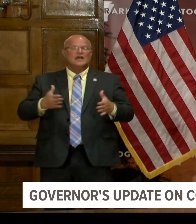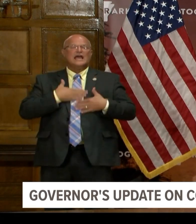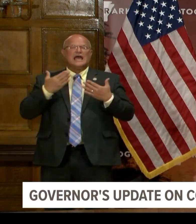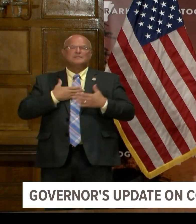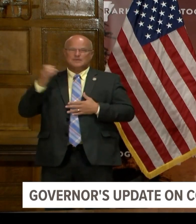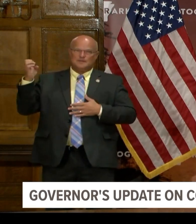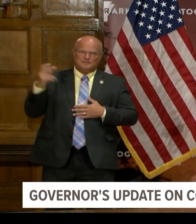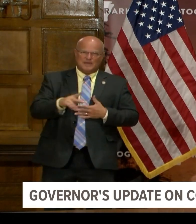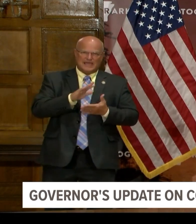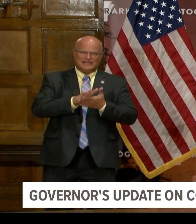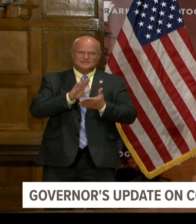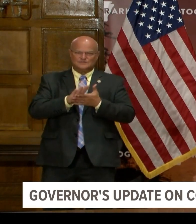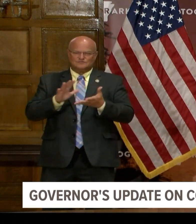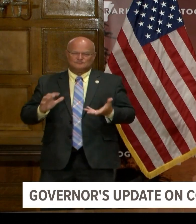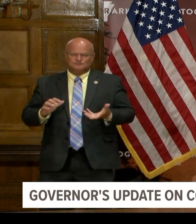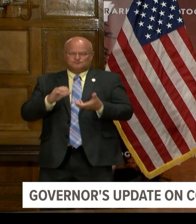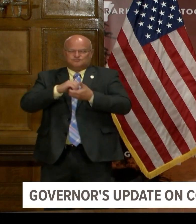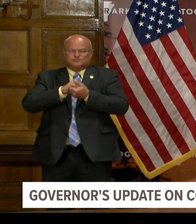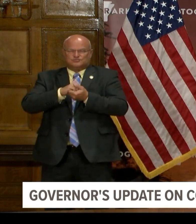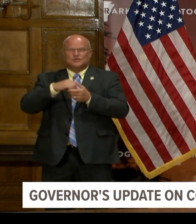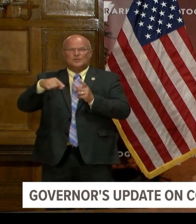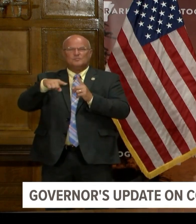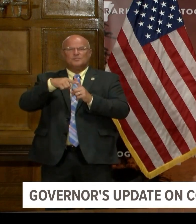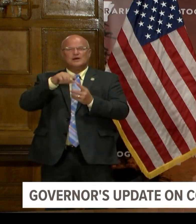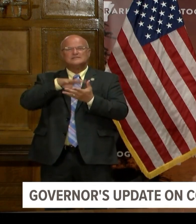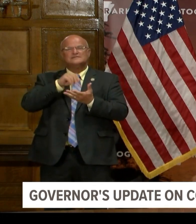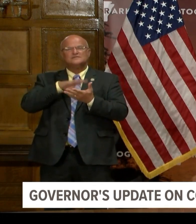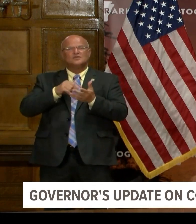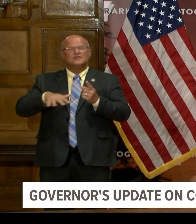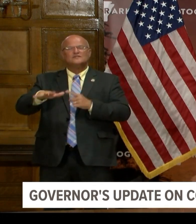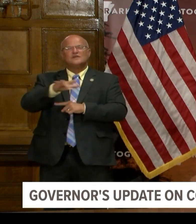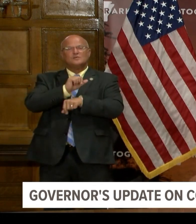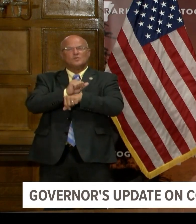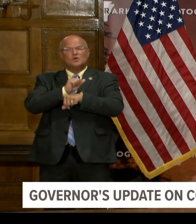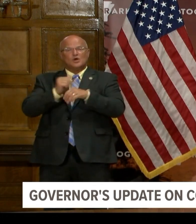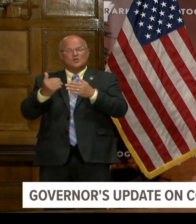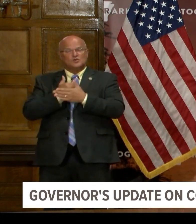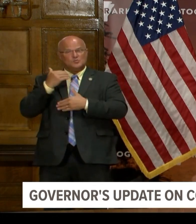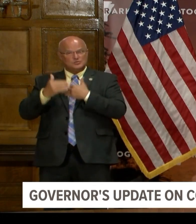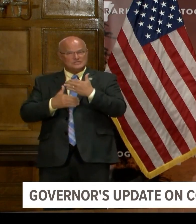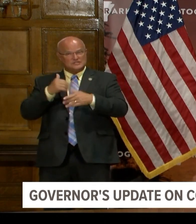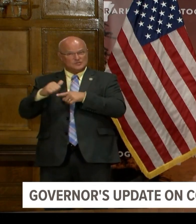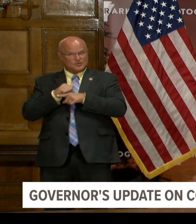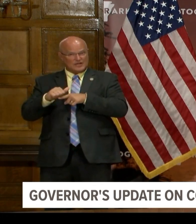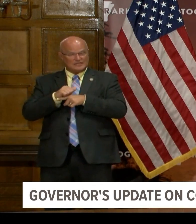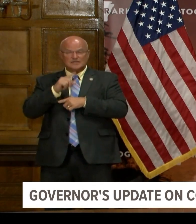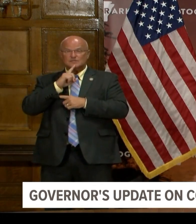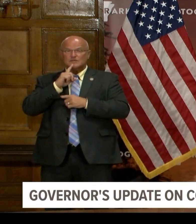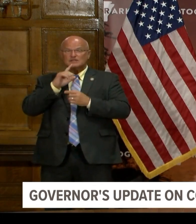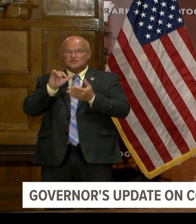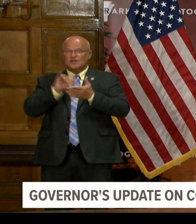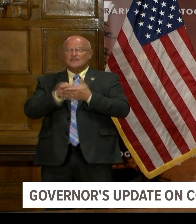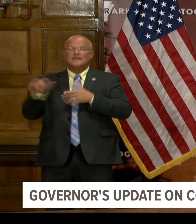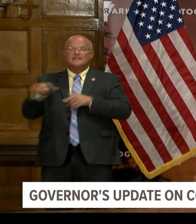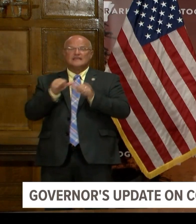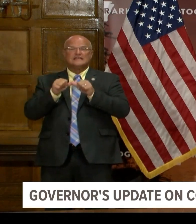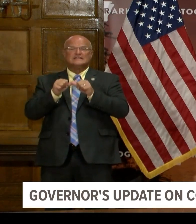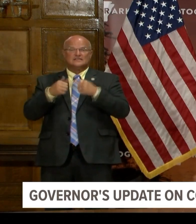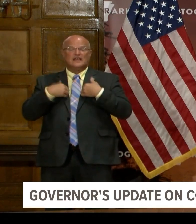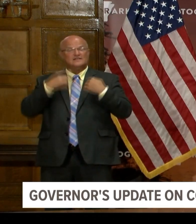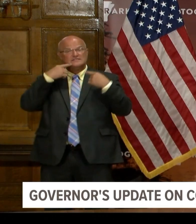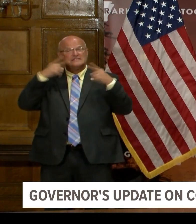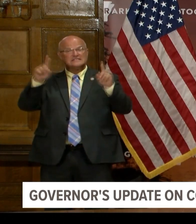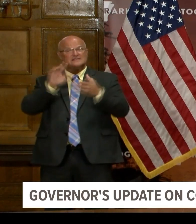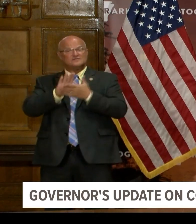at school, engaged in positive learning environment, working on their new procedures and practices to make sure that they can continue to have a successful